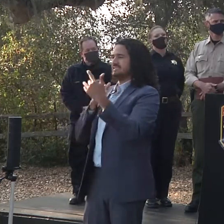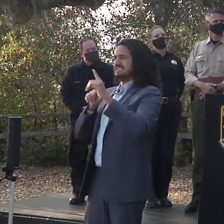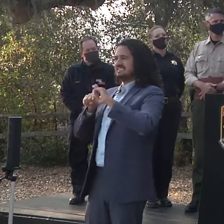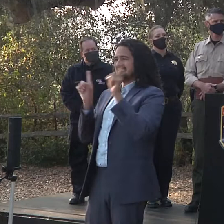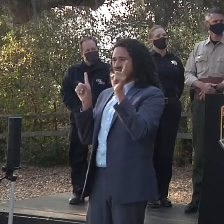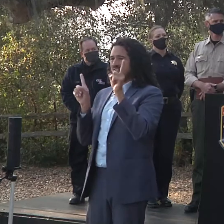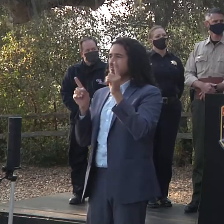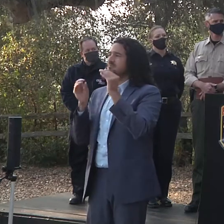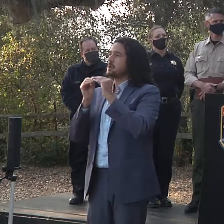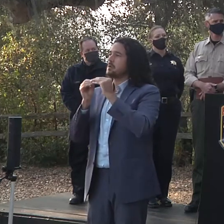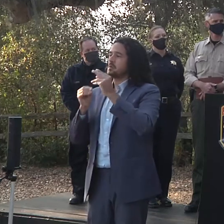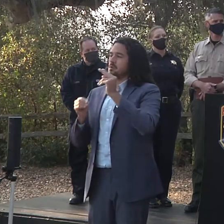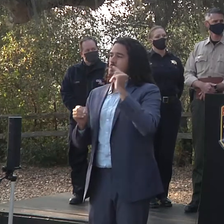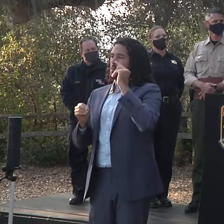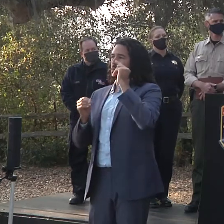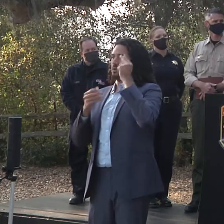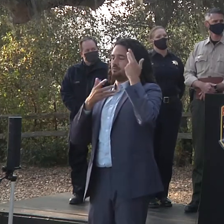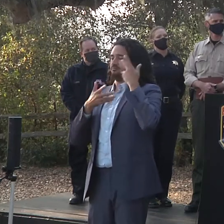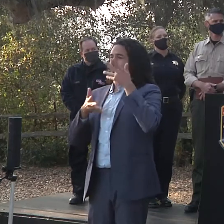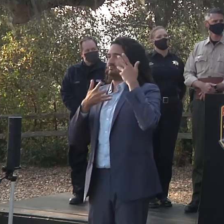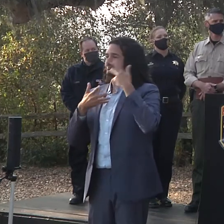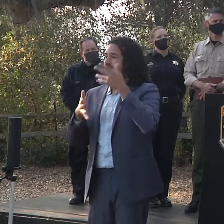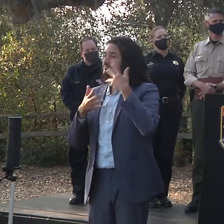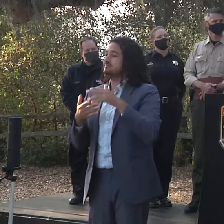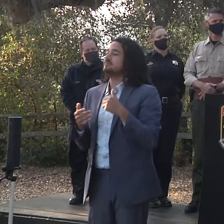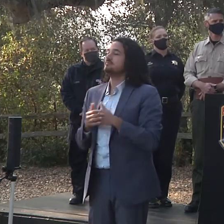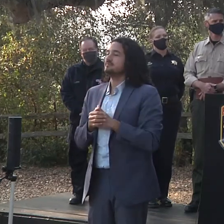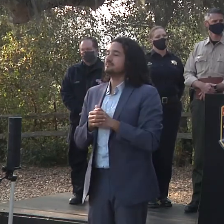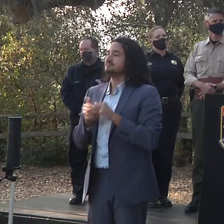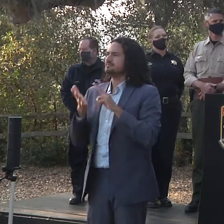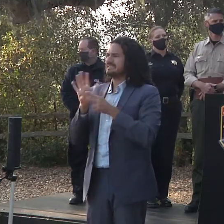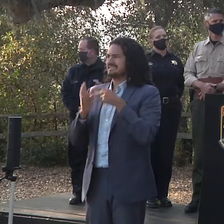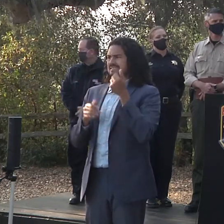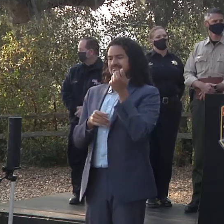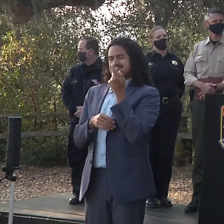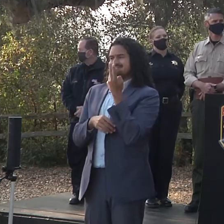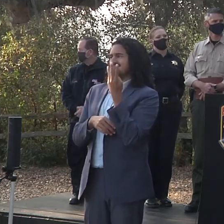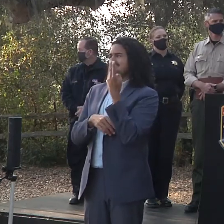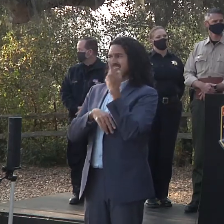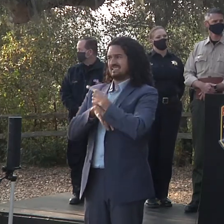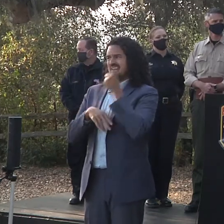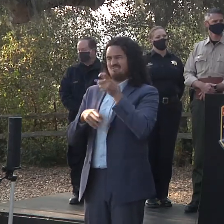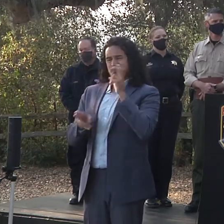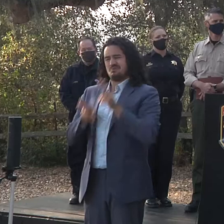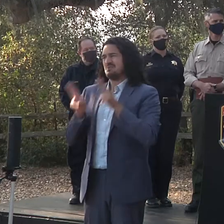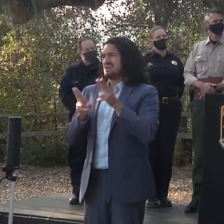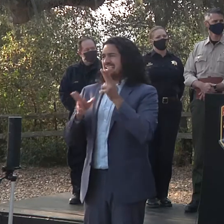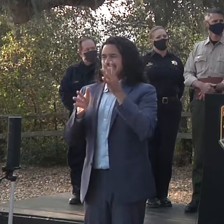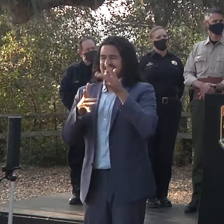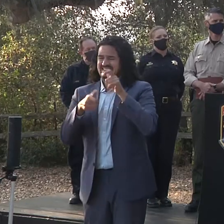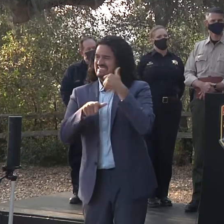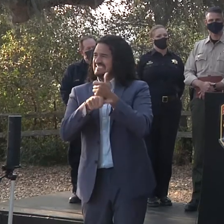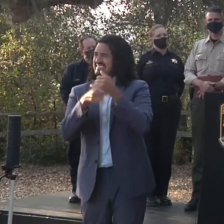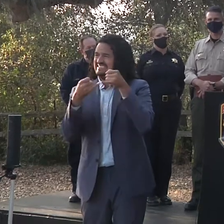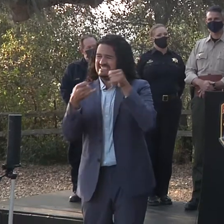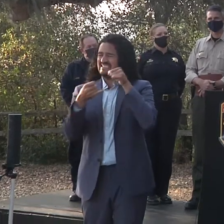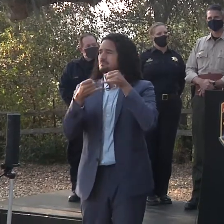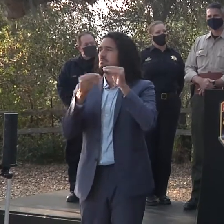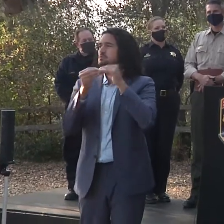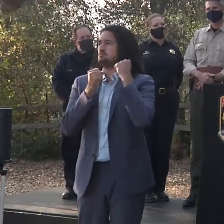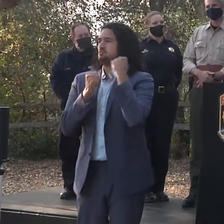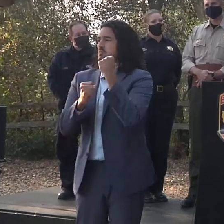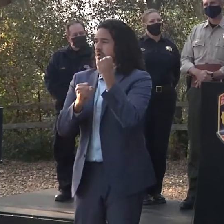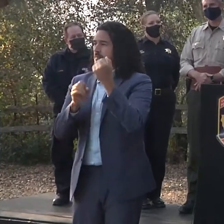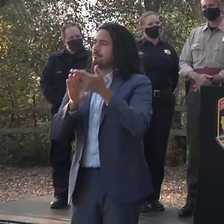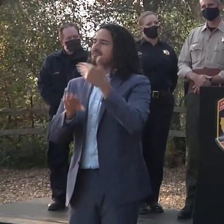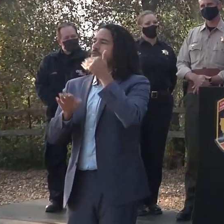it gives us a few more days to continue to strengthen our lines, put in our control efforts, and mitigate any potential for any